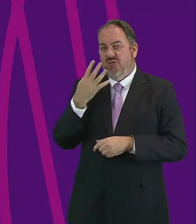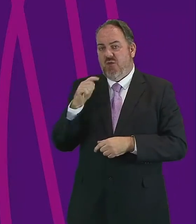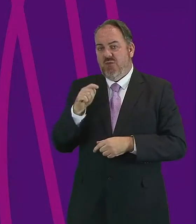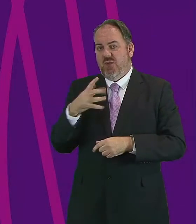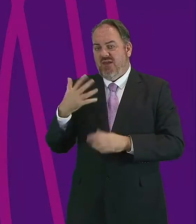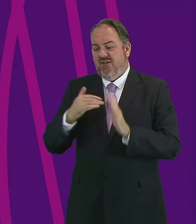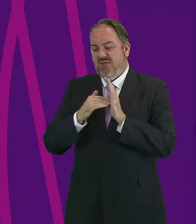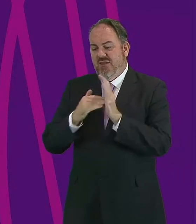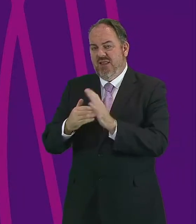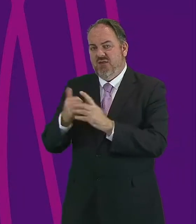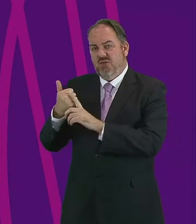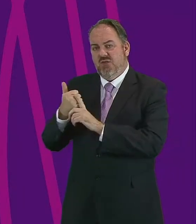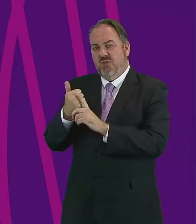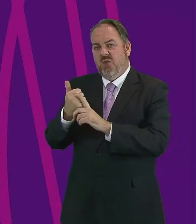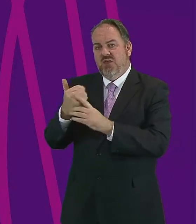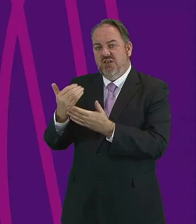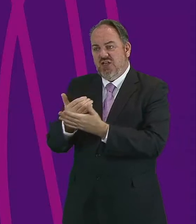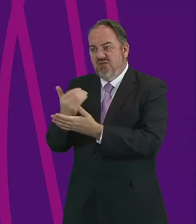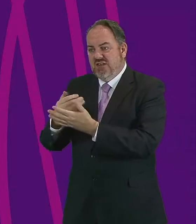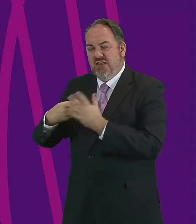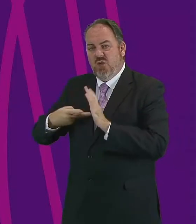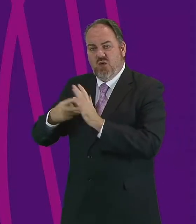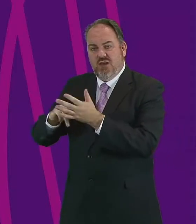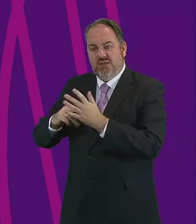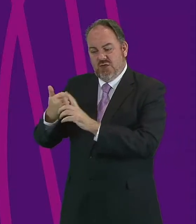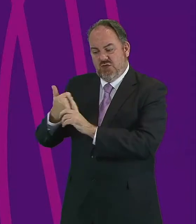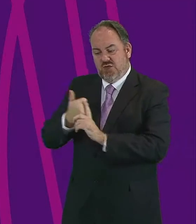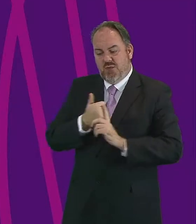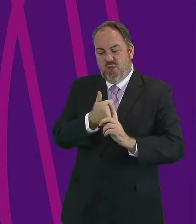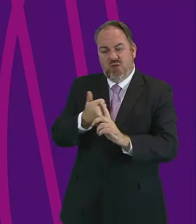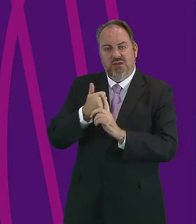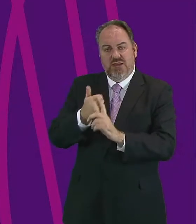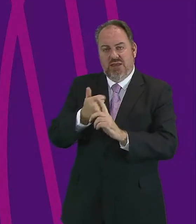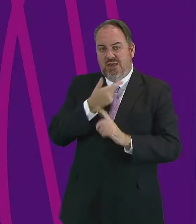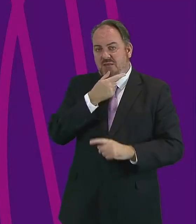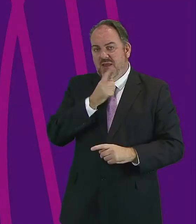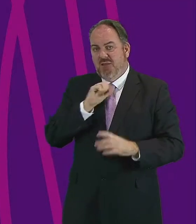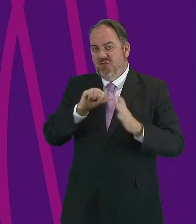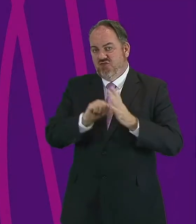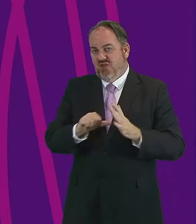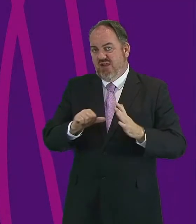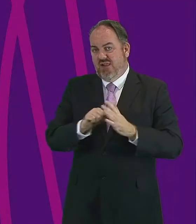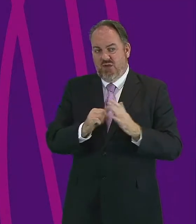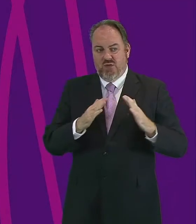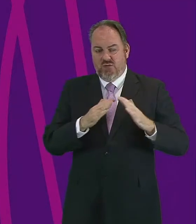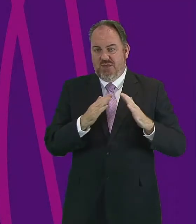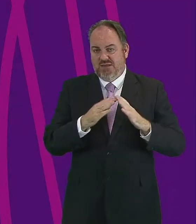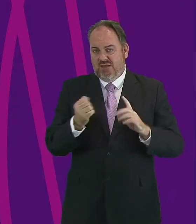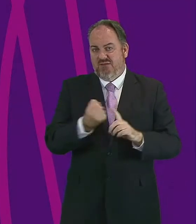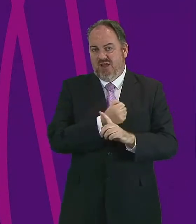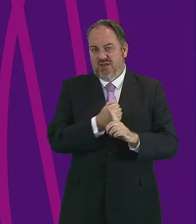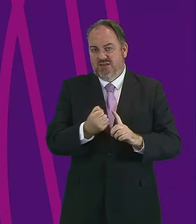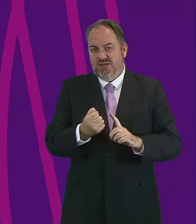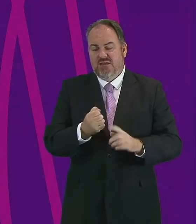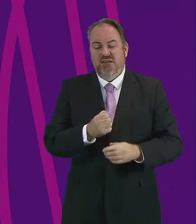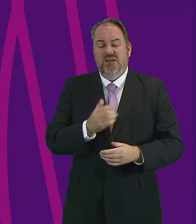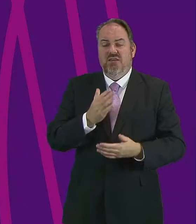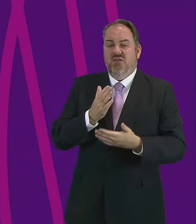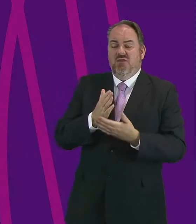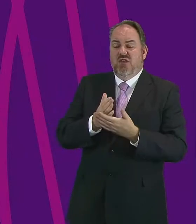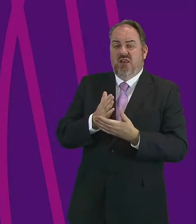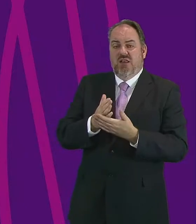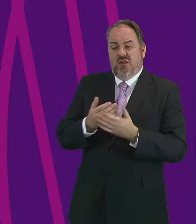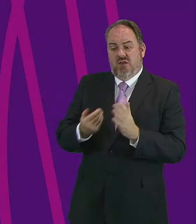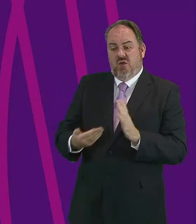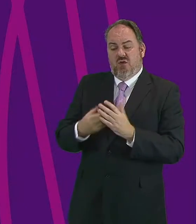for organisations working on the front line across Scotland to allow services to be upscaled. In the report, we have also